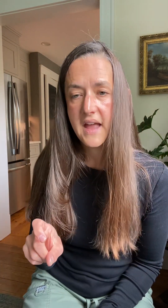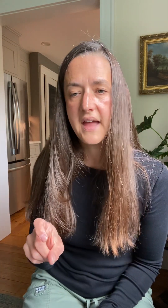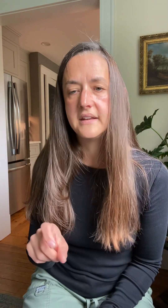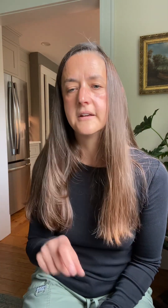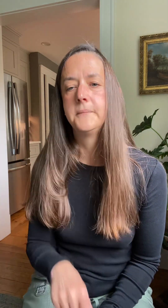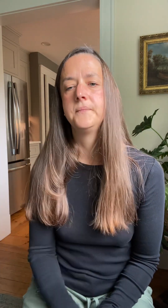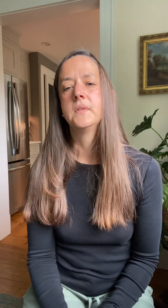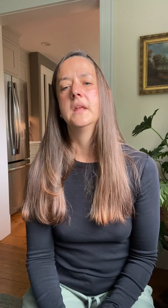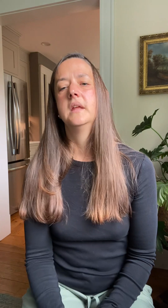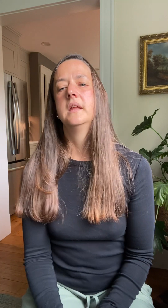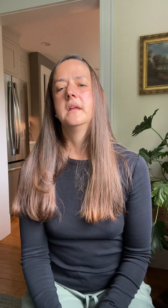end.